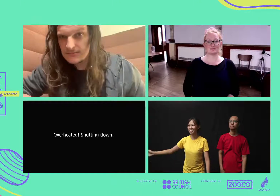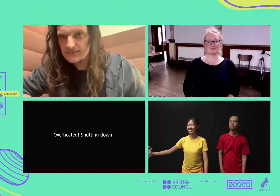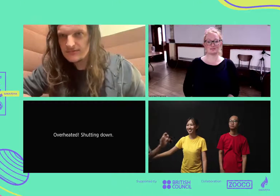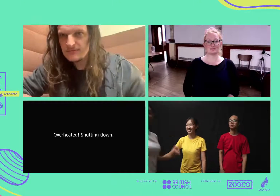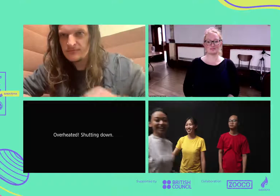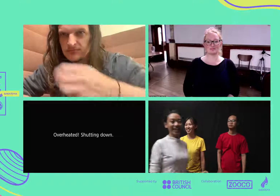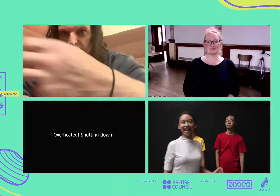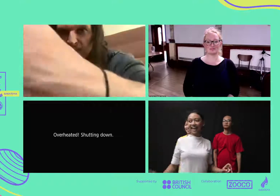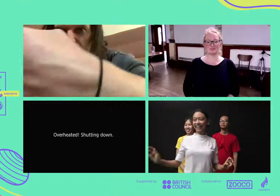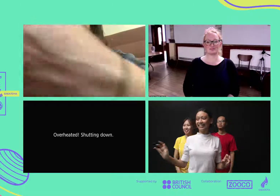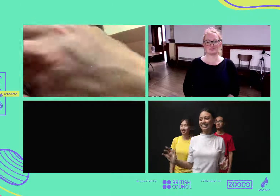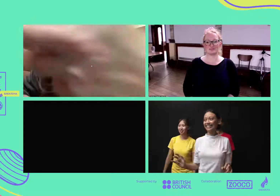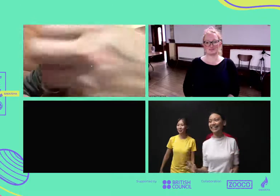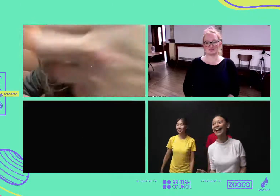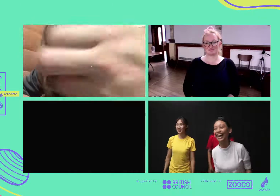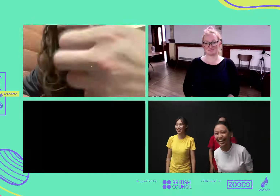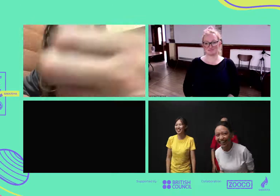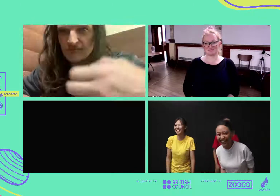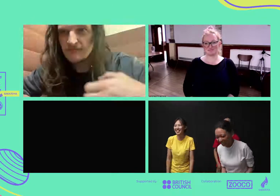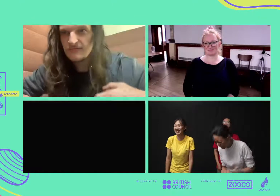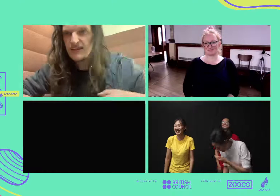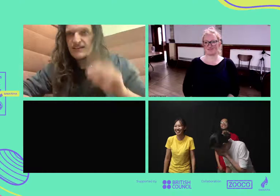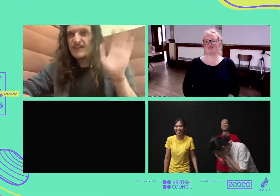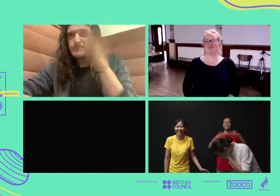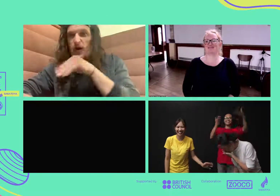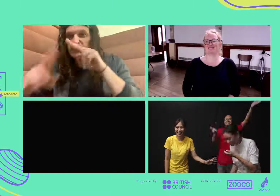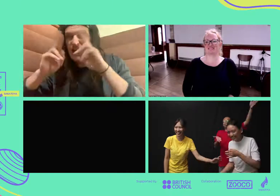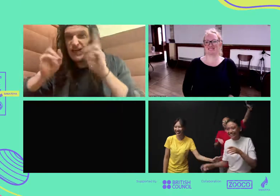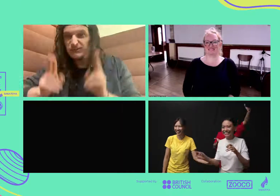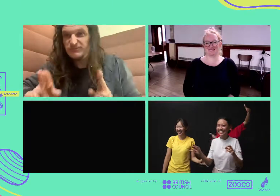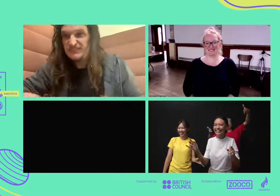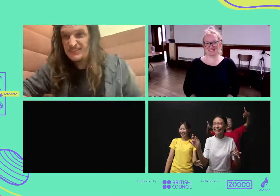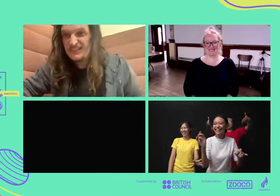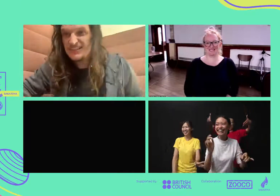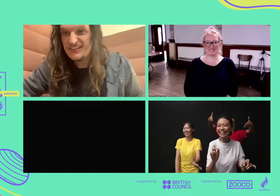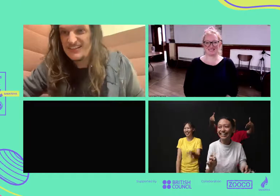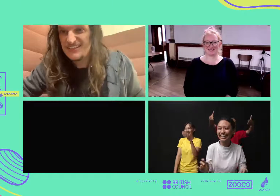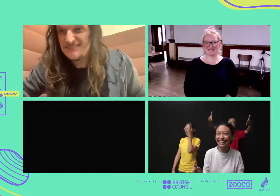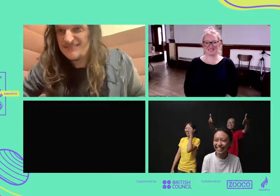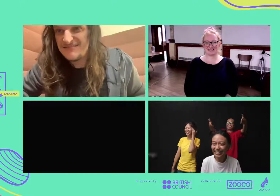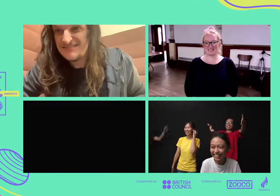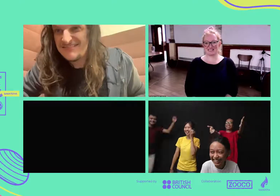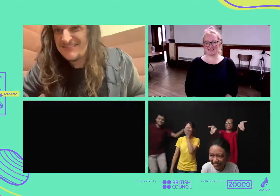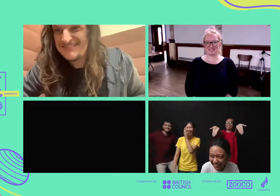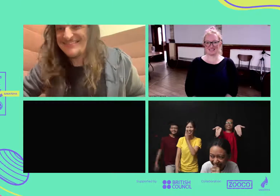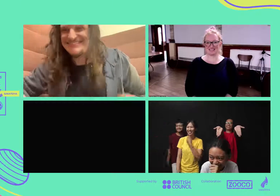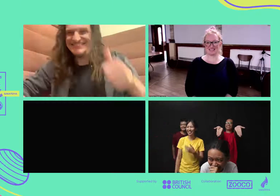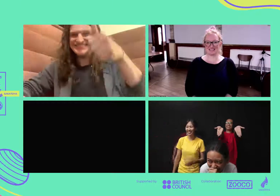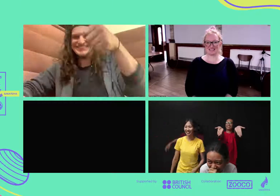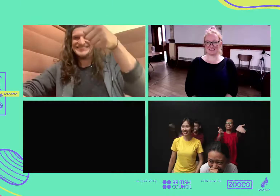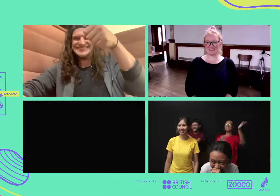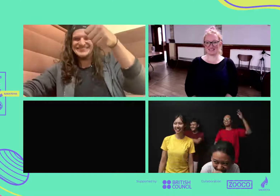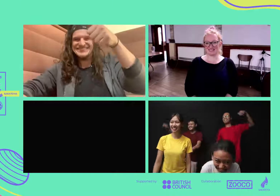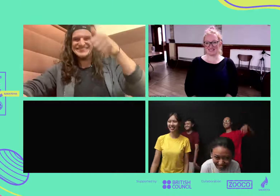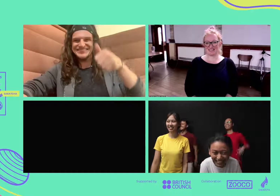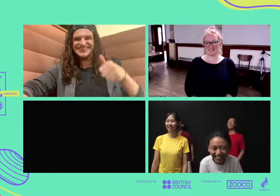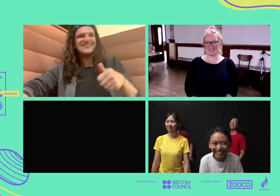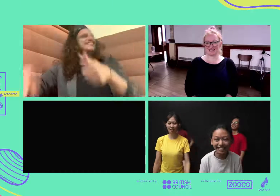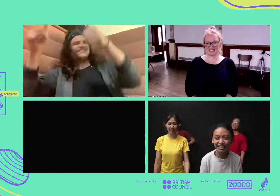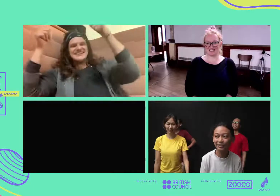Oh, we've lost one screen. Oh, okay. Okay, all in the same place,